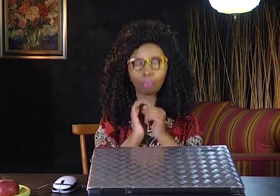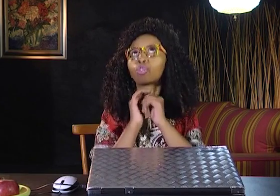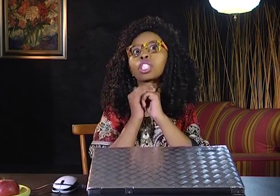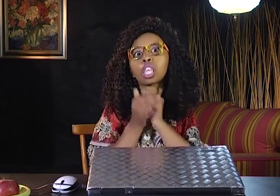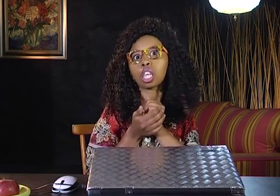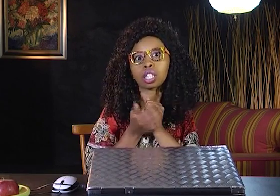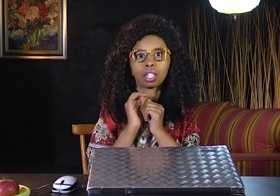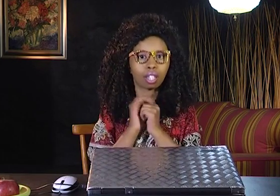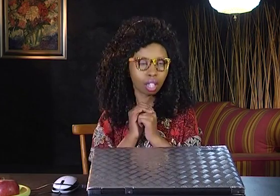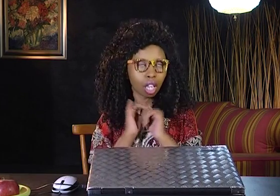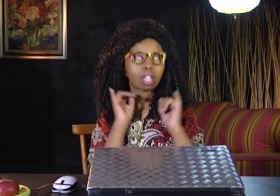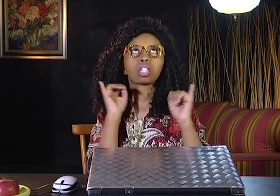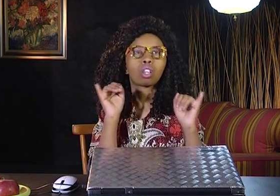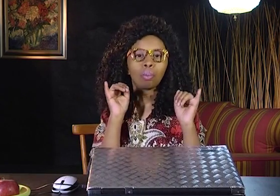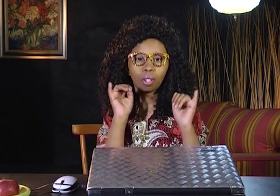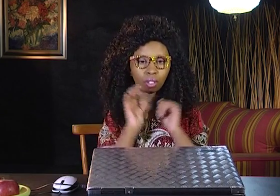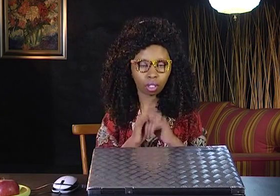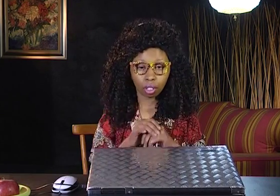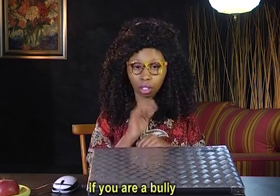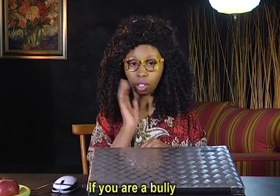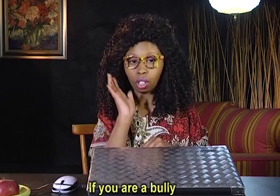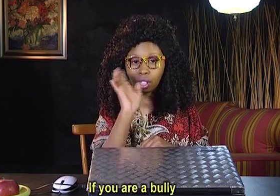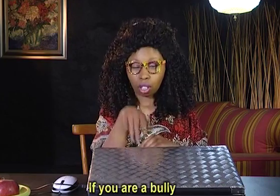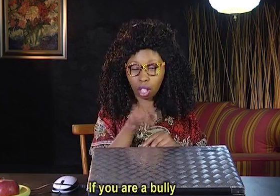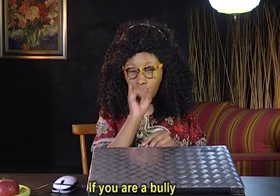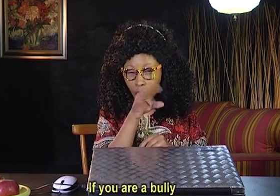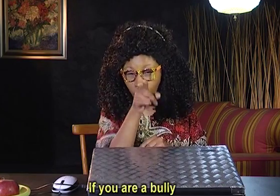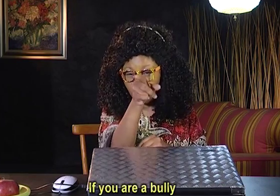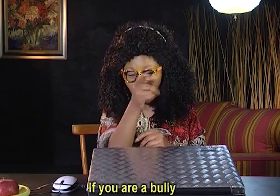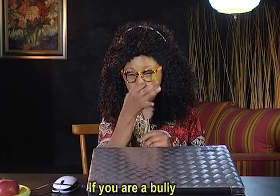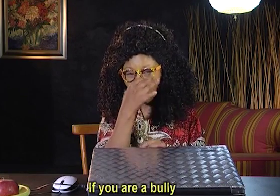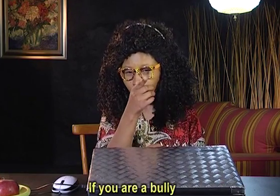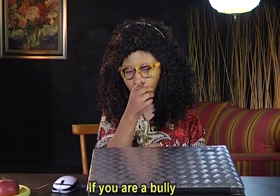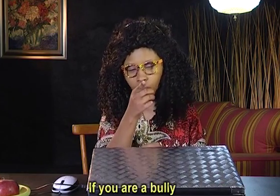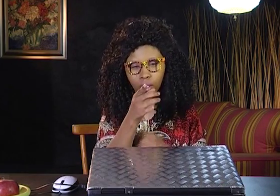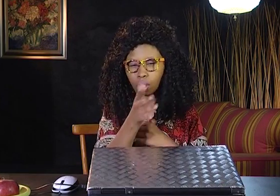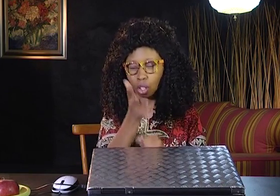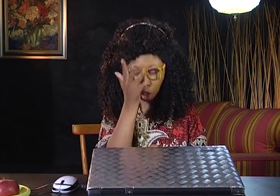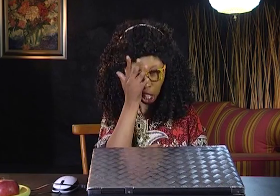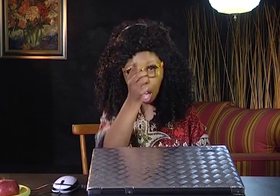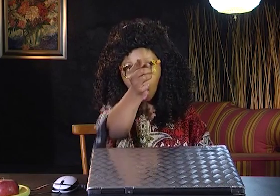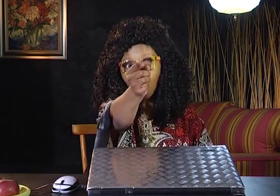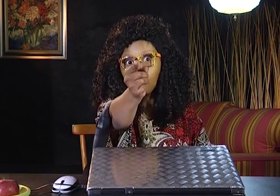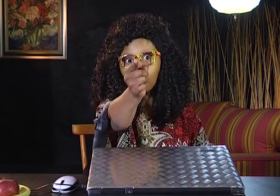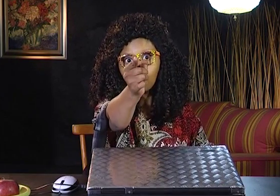Protect. Terrible. If you're a bully and I get hold of you, you WILL be sorry.